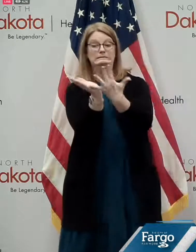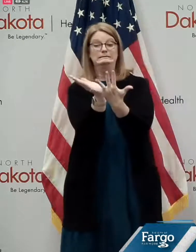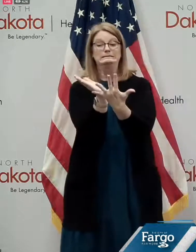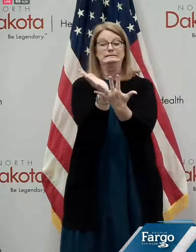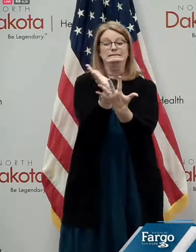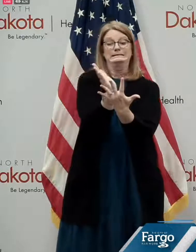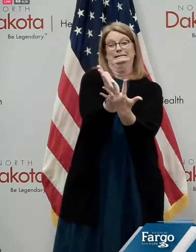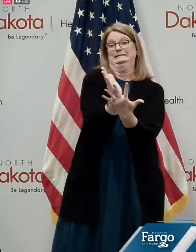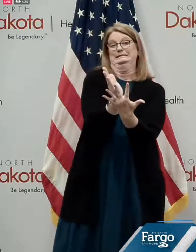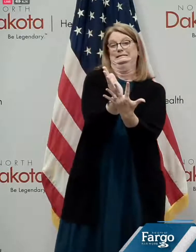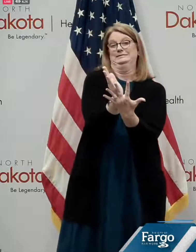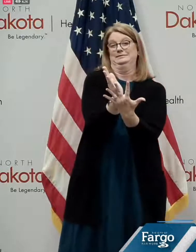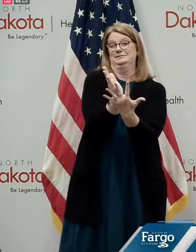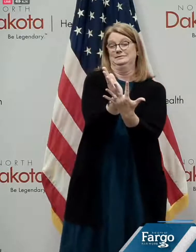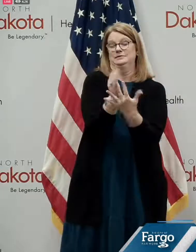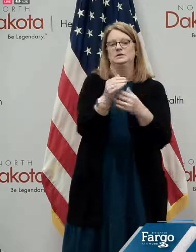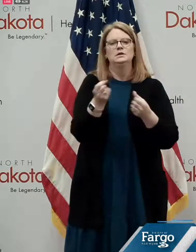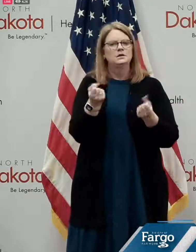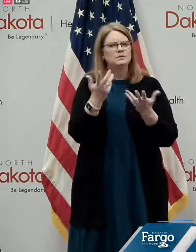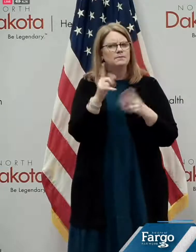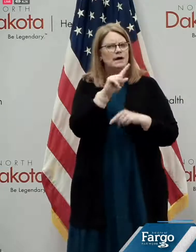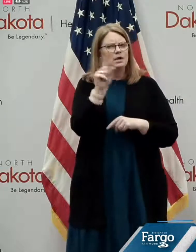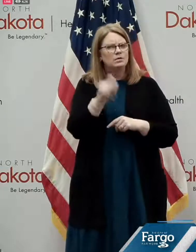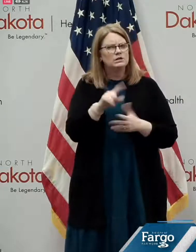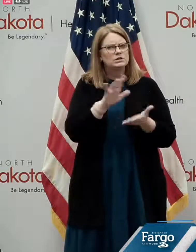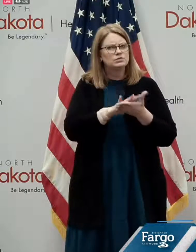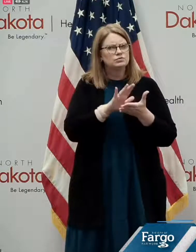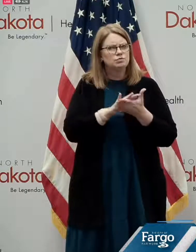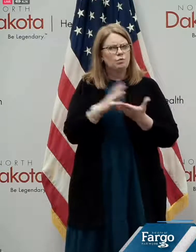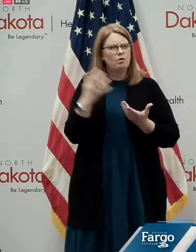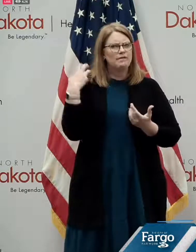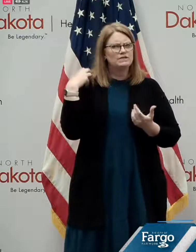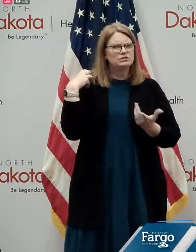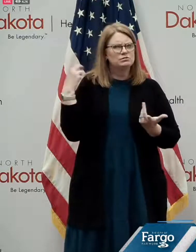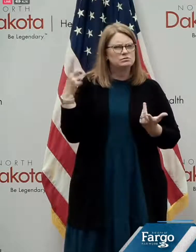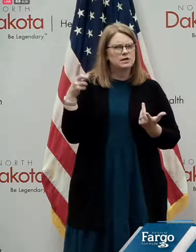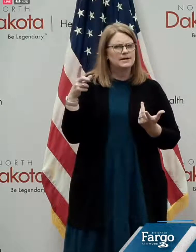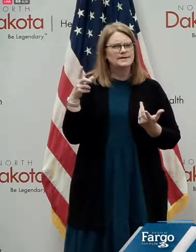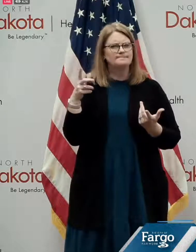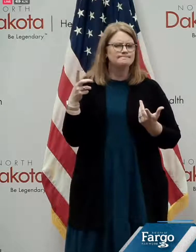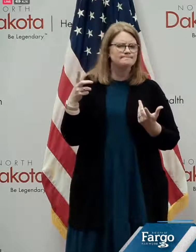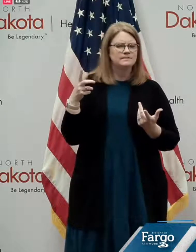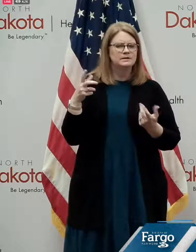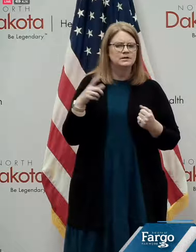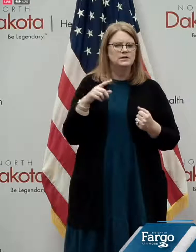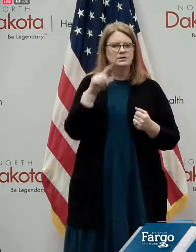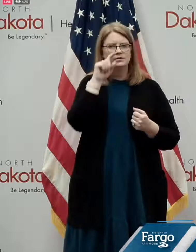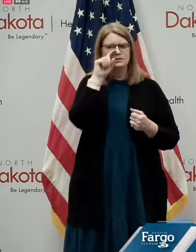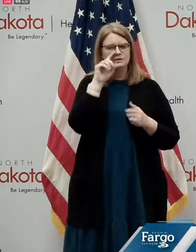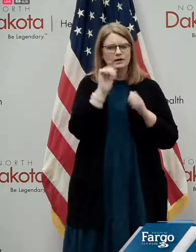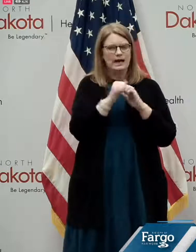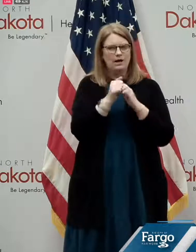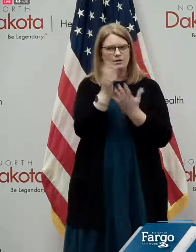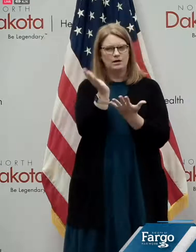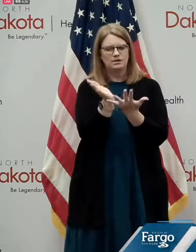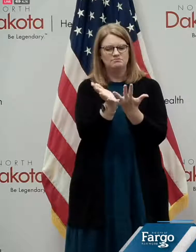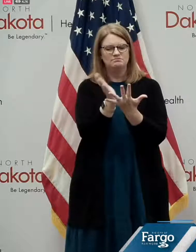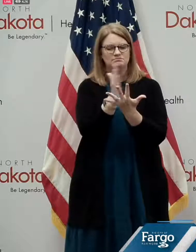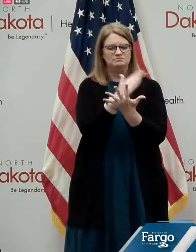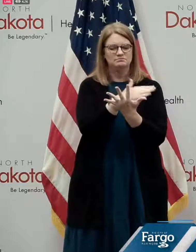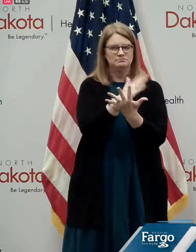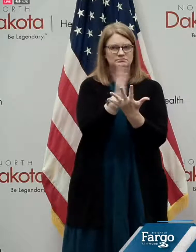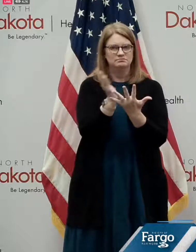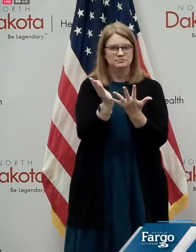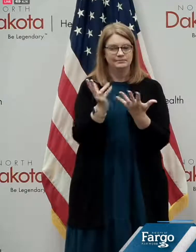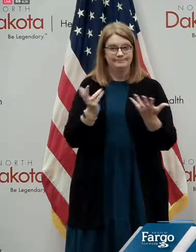We've had a lot of questions from school officials about color-coded risk level and when it can move. And as we've explained before, there's not one